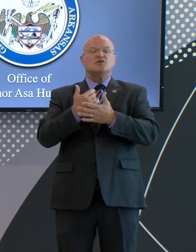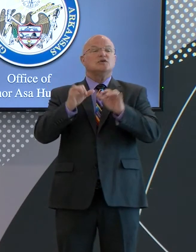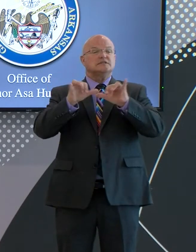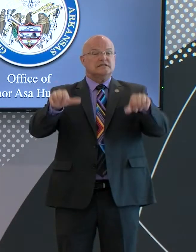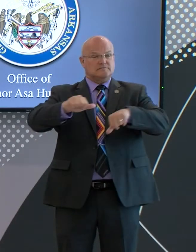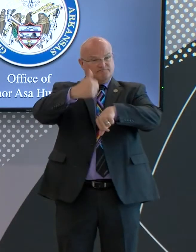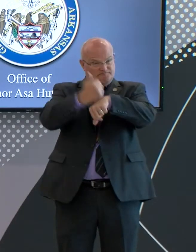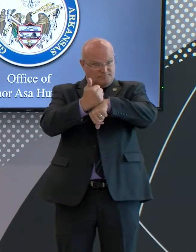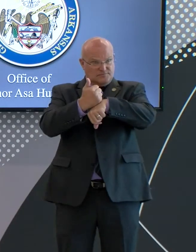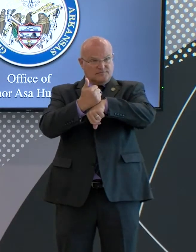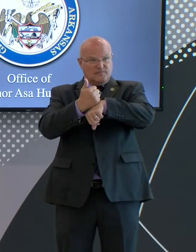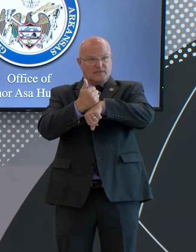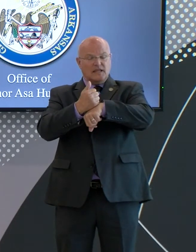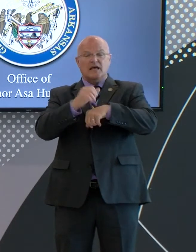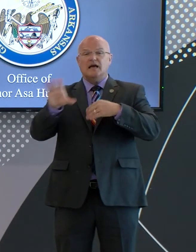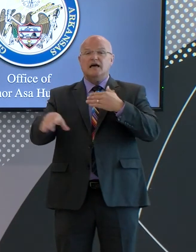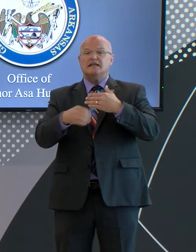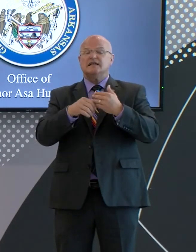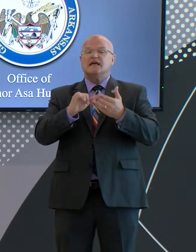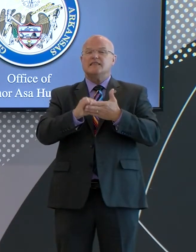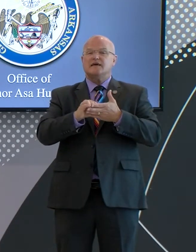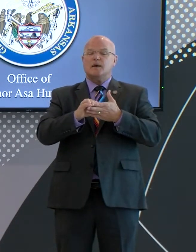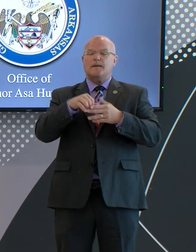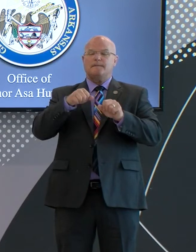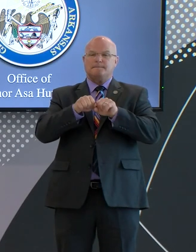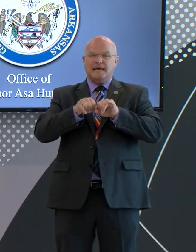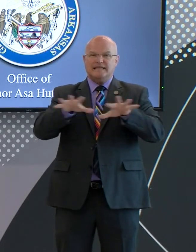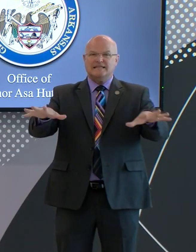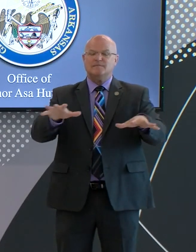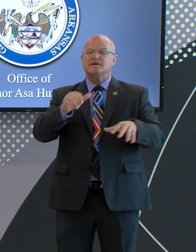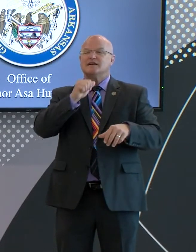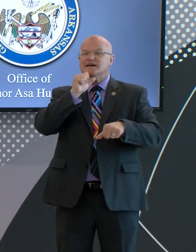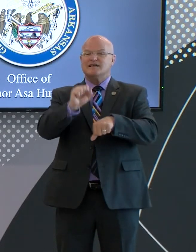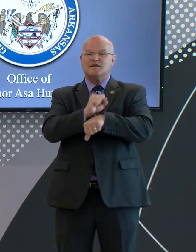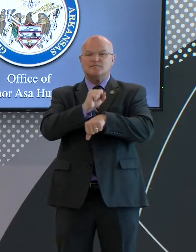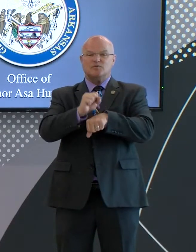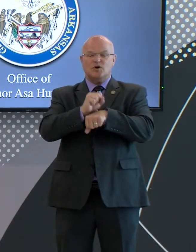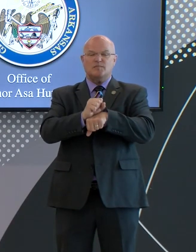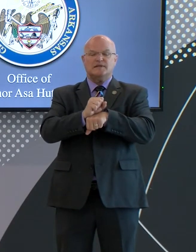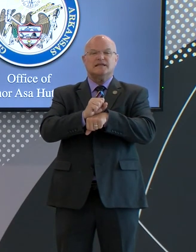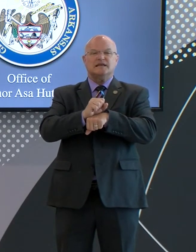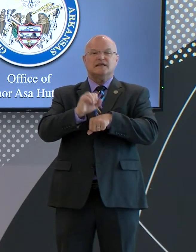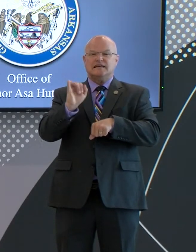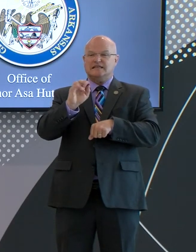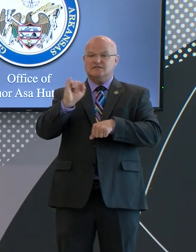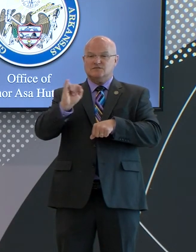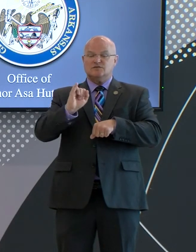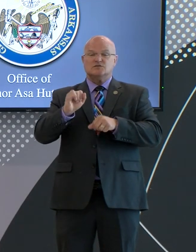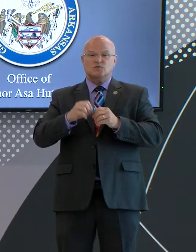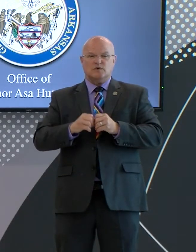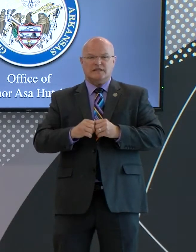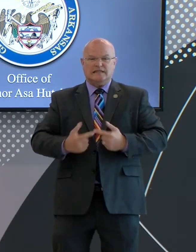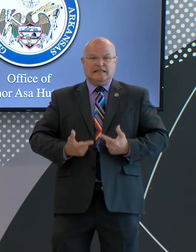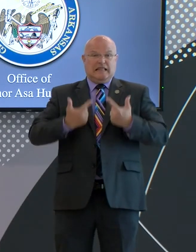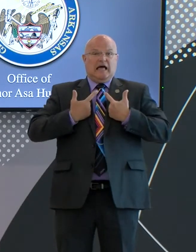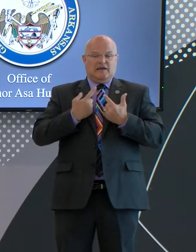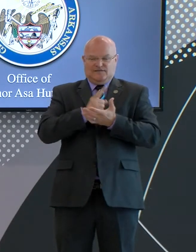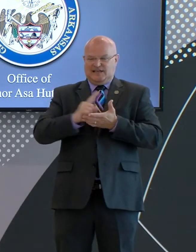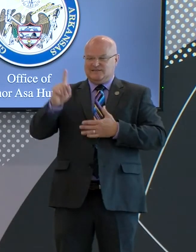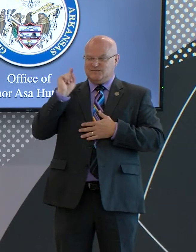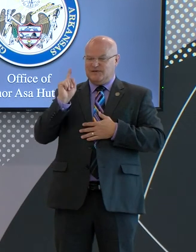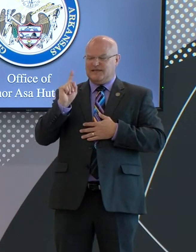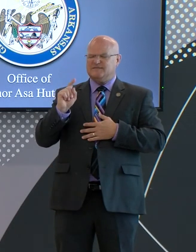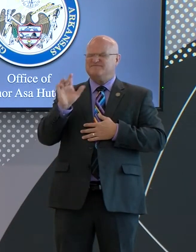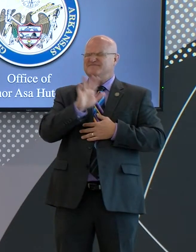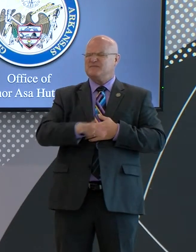are put in place. Additionally, the Pandemic Unemployment Assistance System went live last week. We've had about